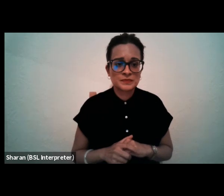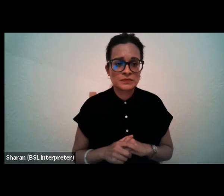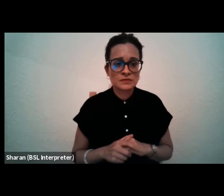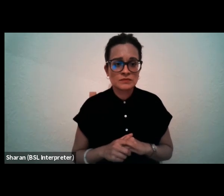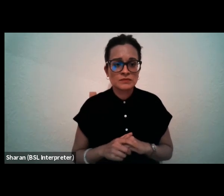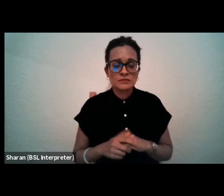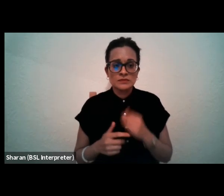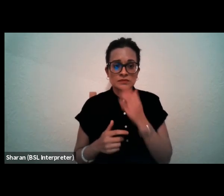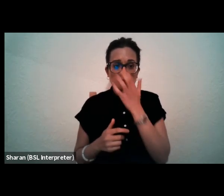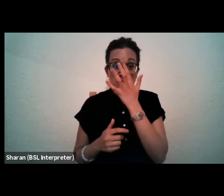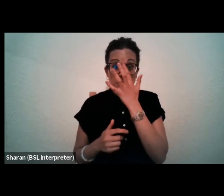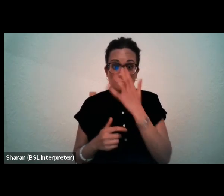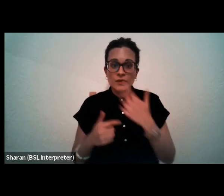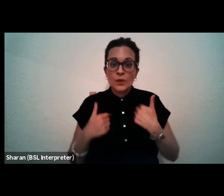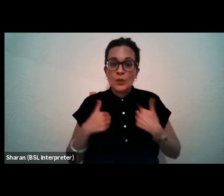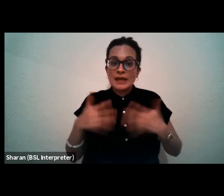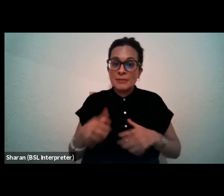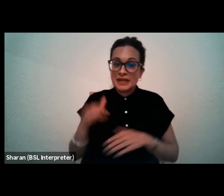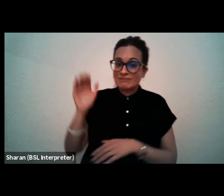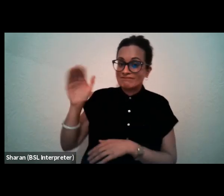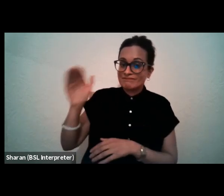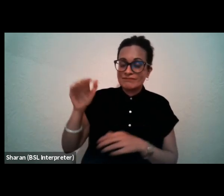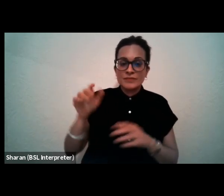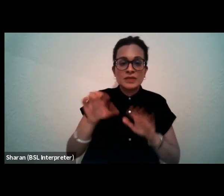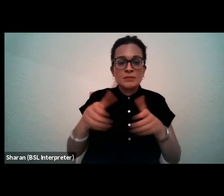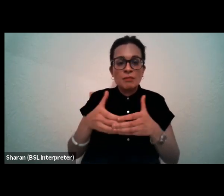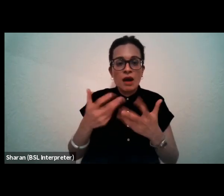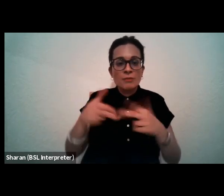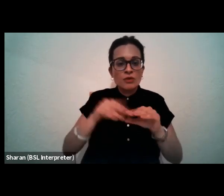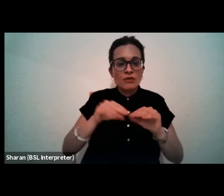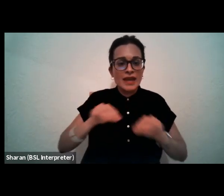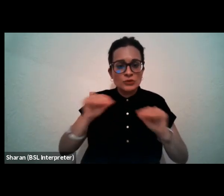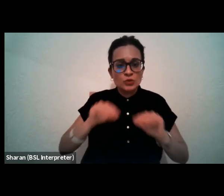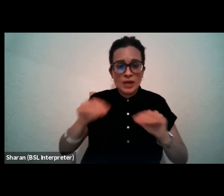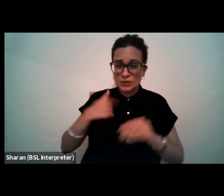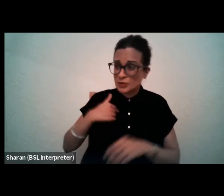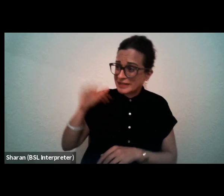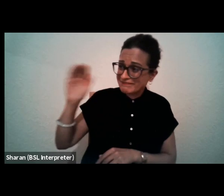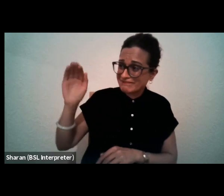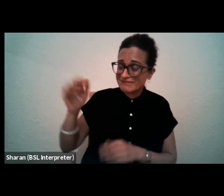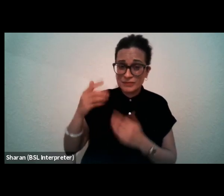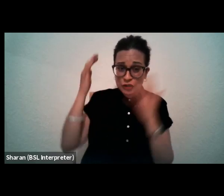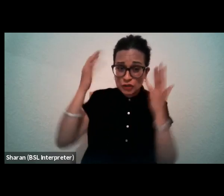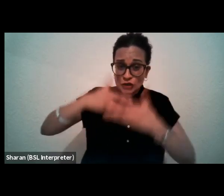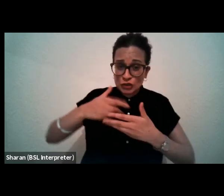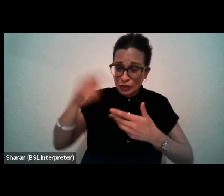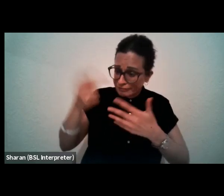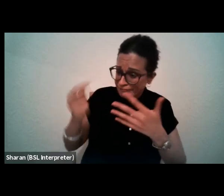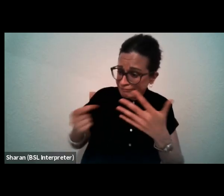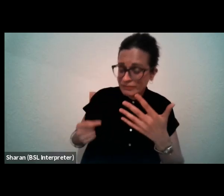We have raised this with the DFE. We are really concerned. We have pointed out that we want a real clear plan of health